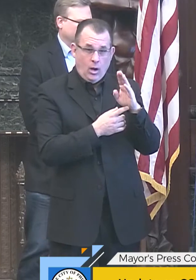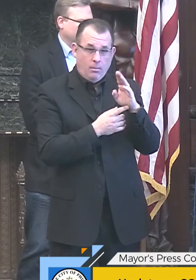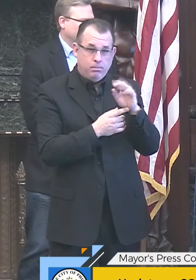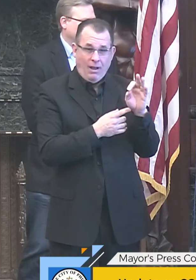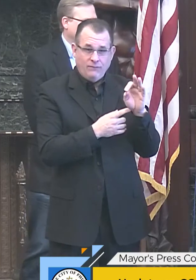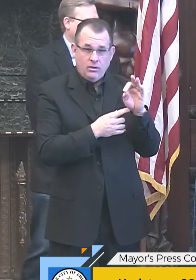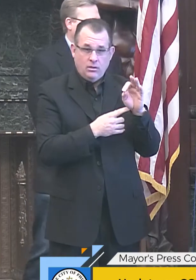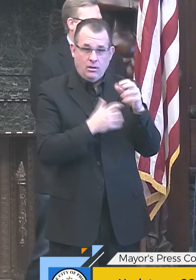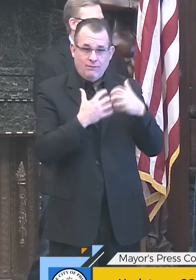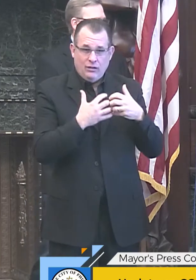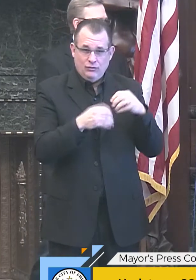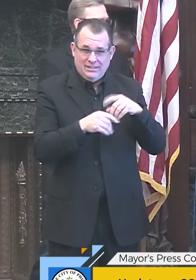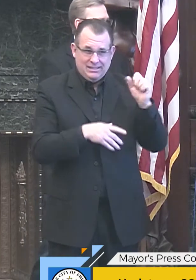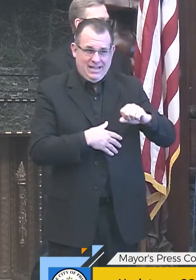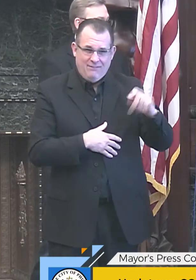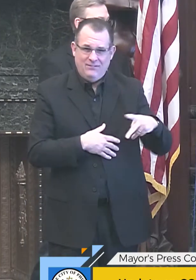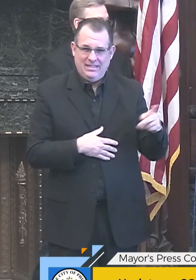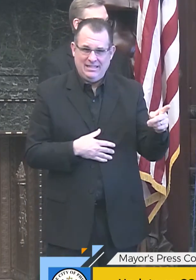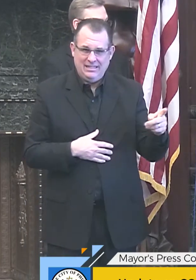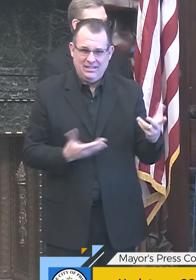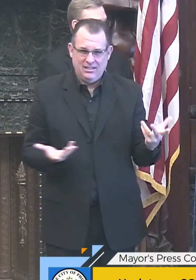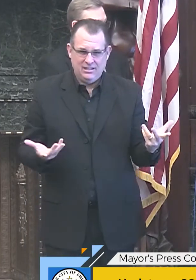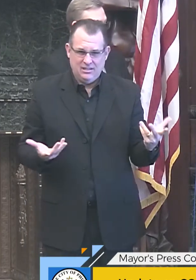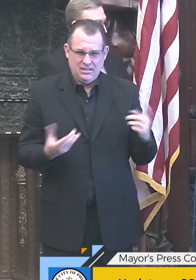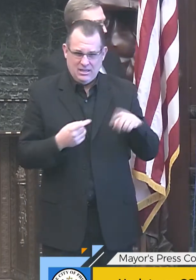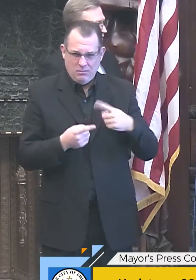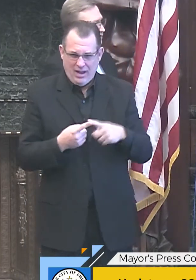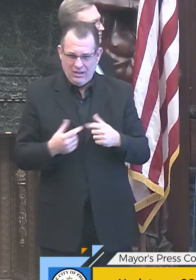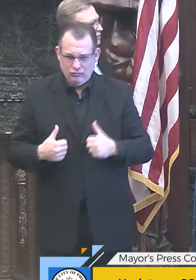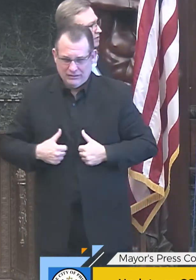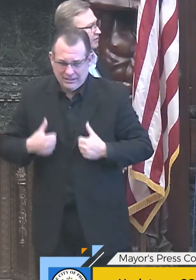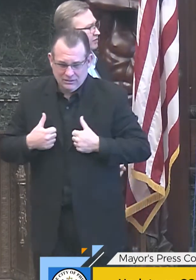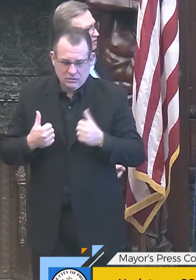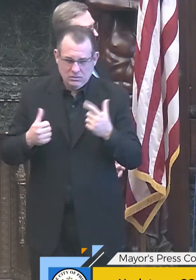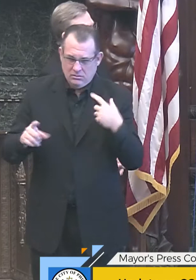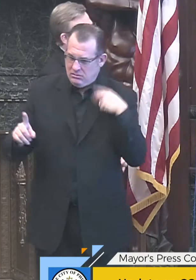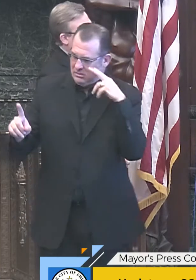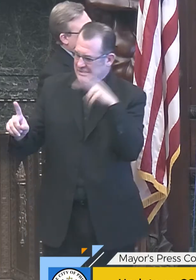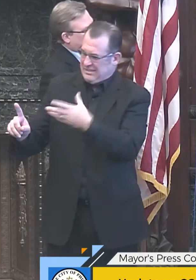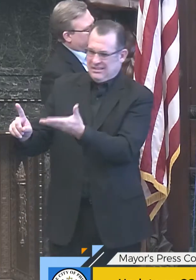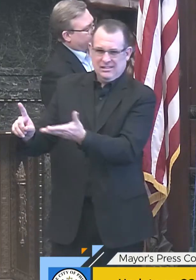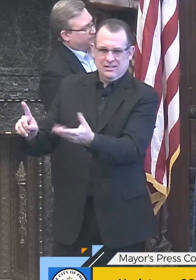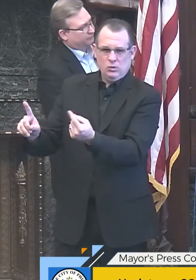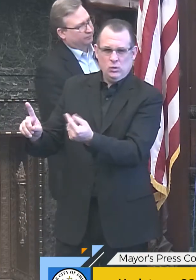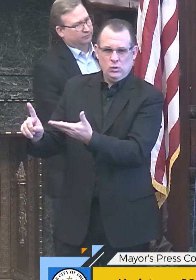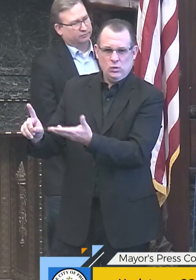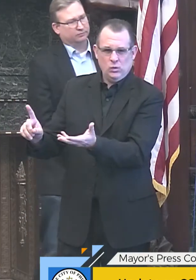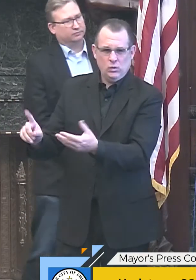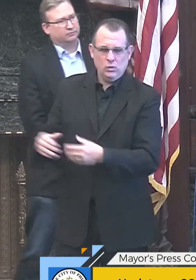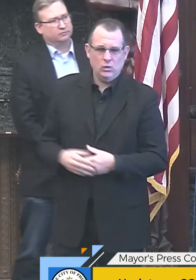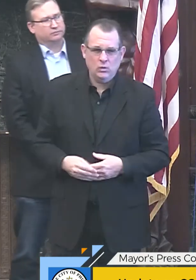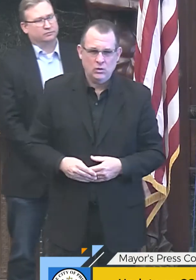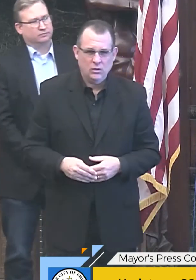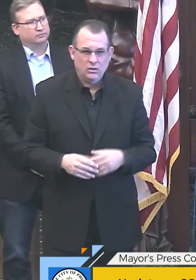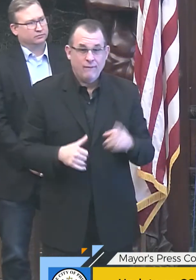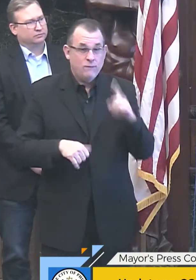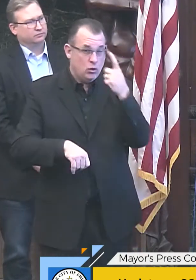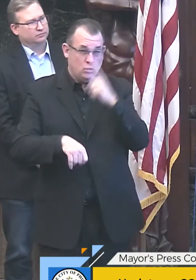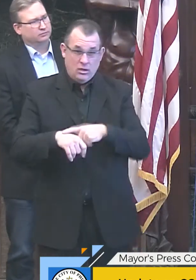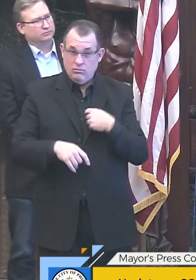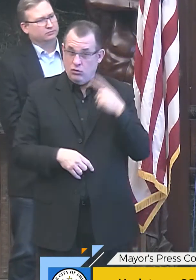companies generally regarding residents or neighbors' complaints about this facility? This is the first time we're hearing this,